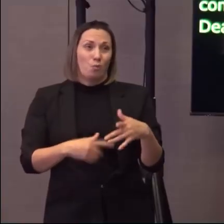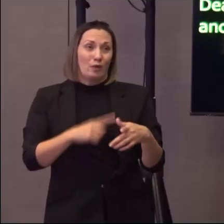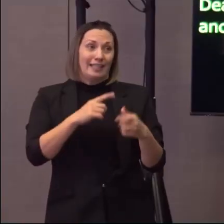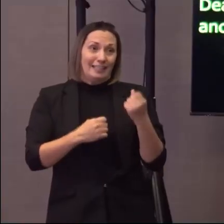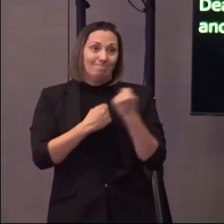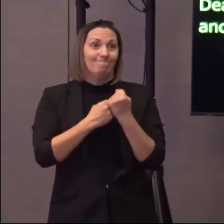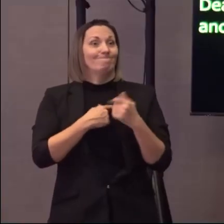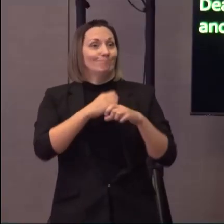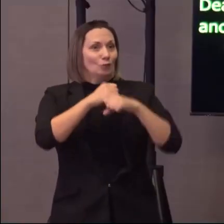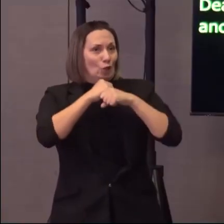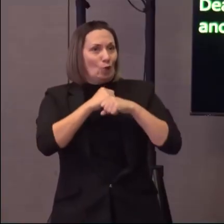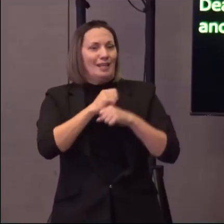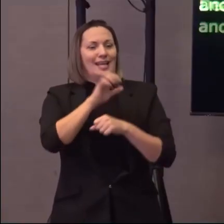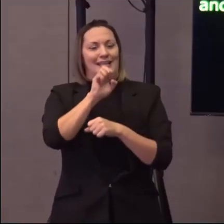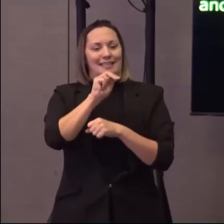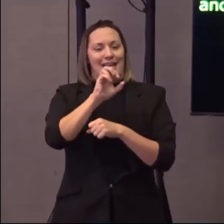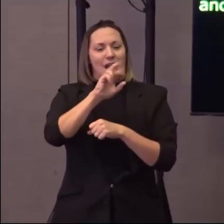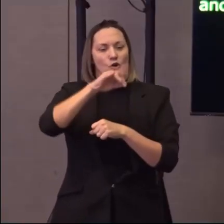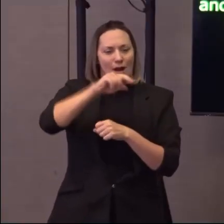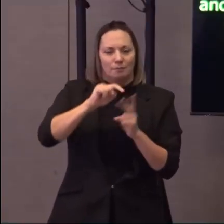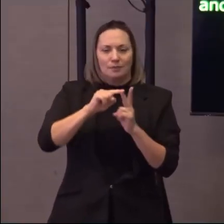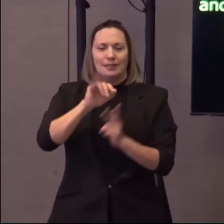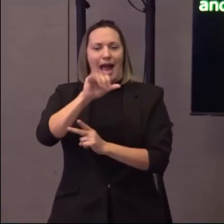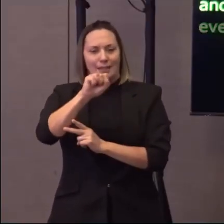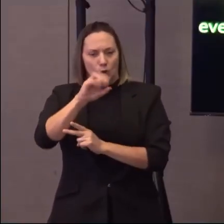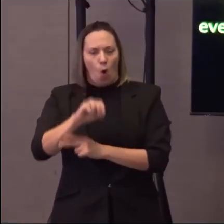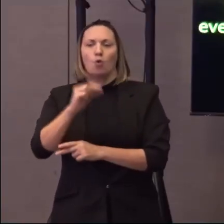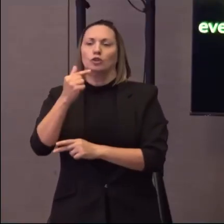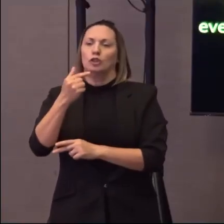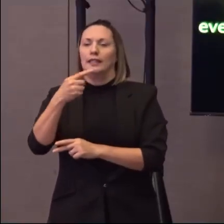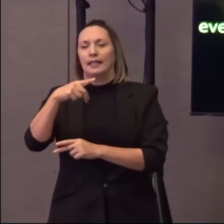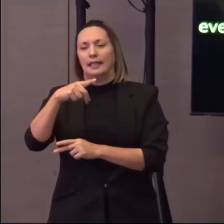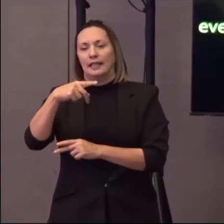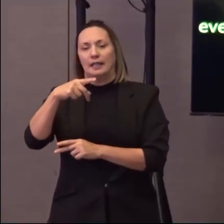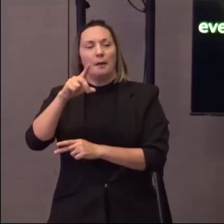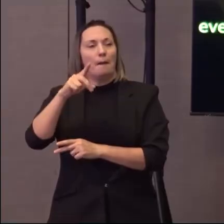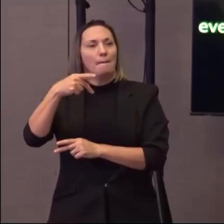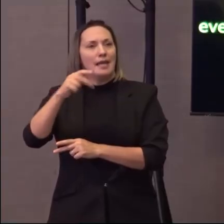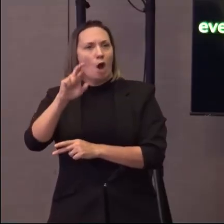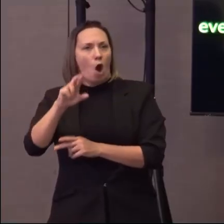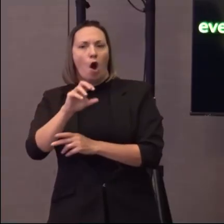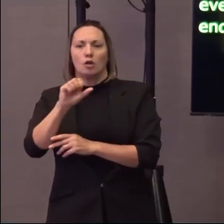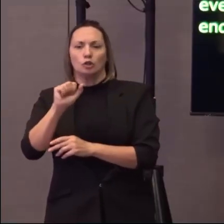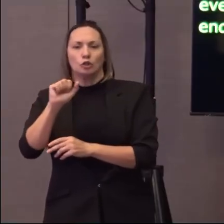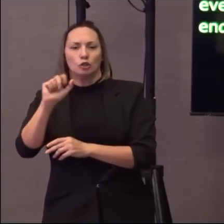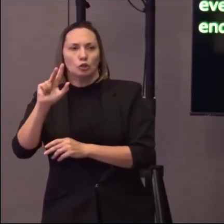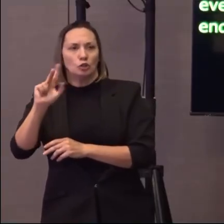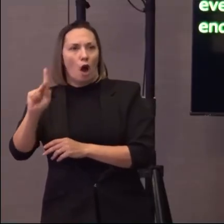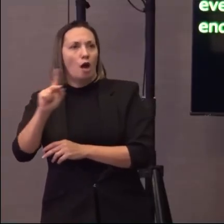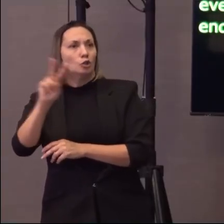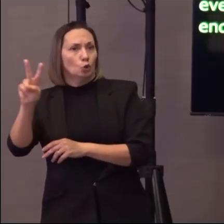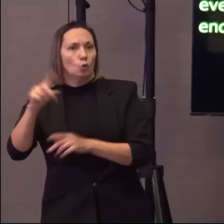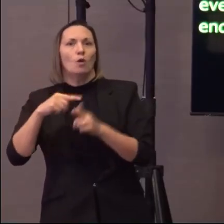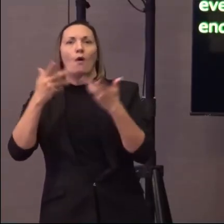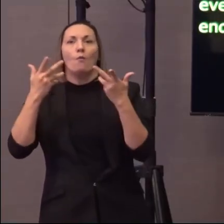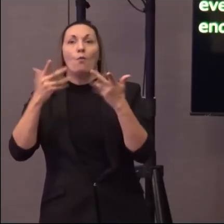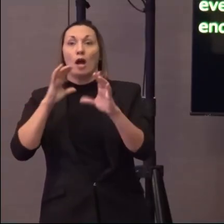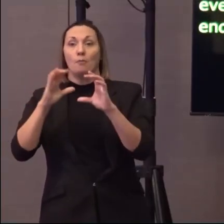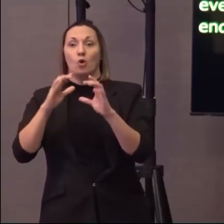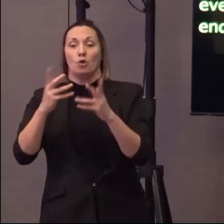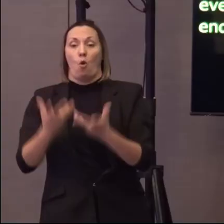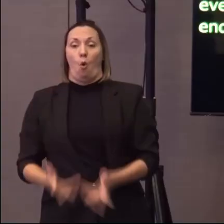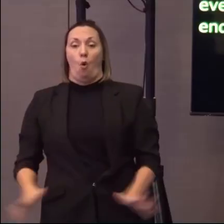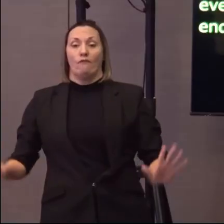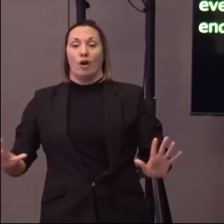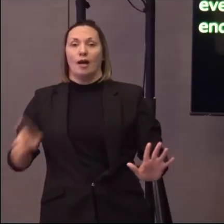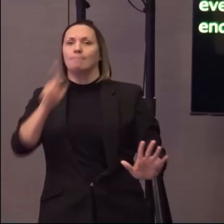encrypted end to end. We have ISO, GDPR, SOC 2. And once a conversation is over on the device,